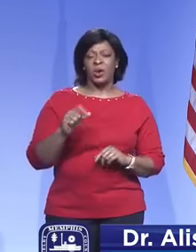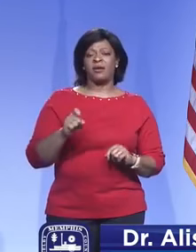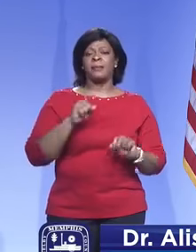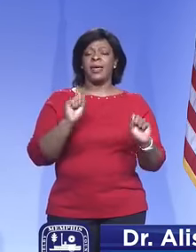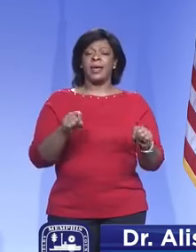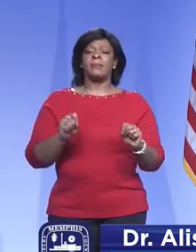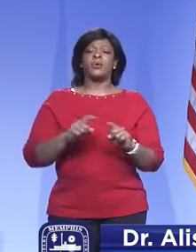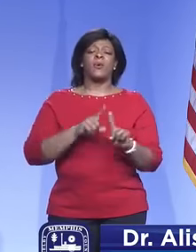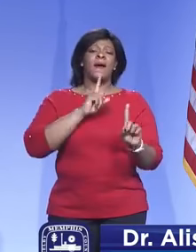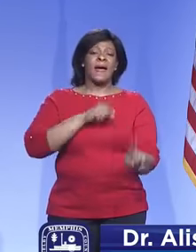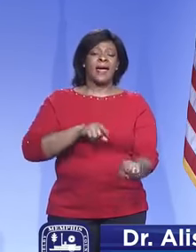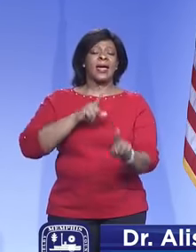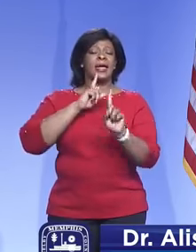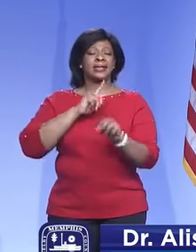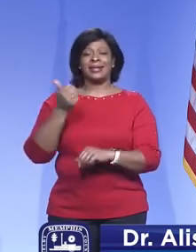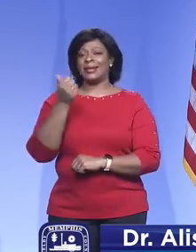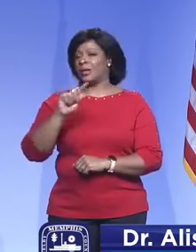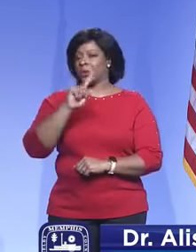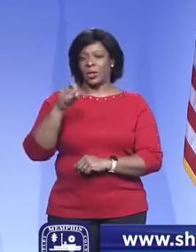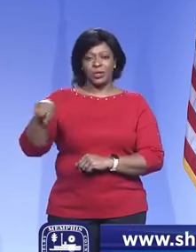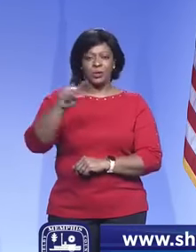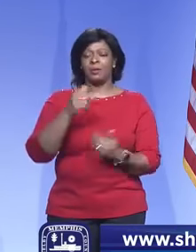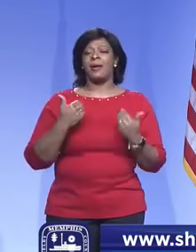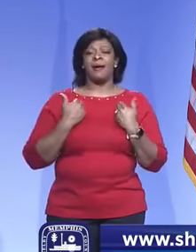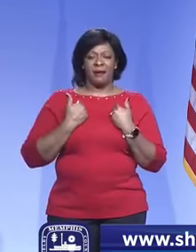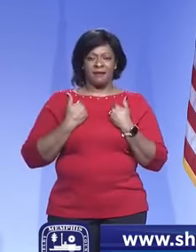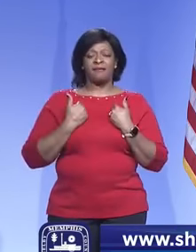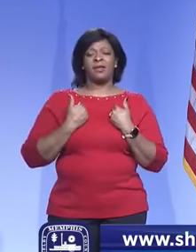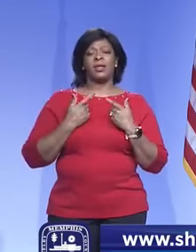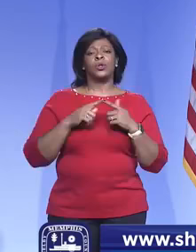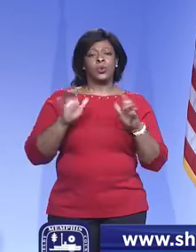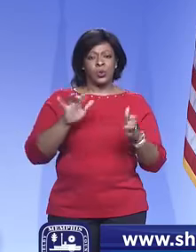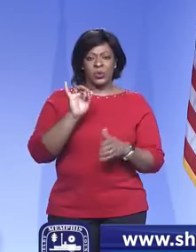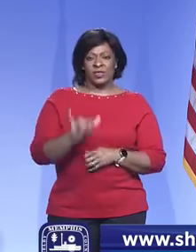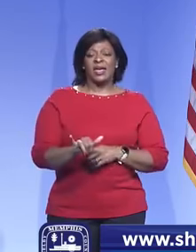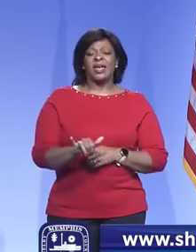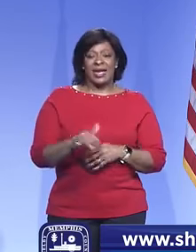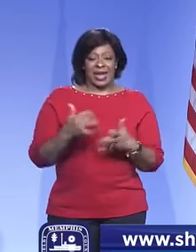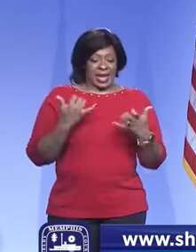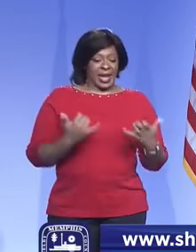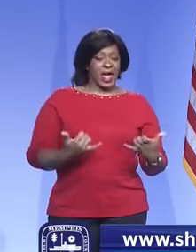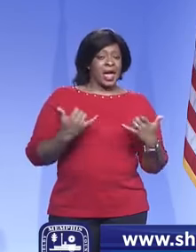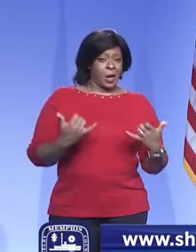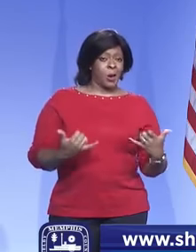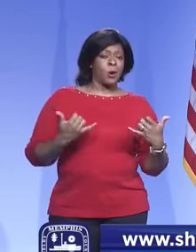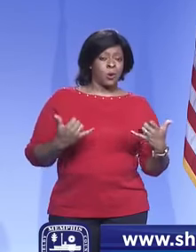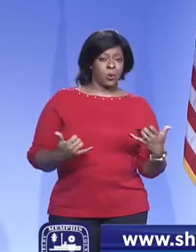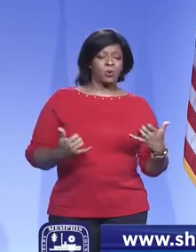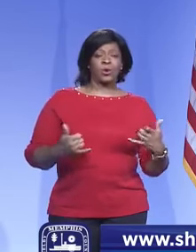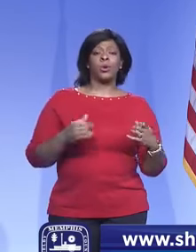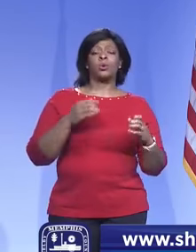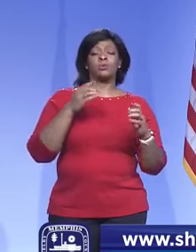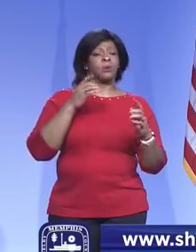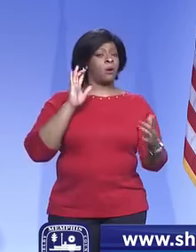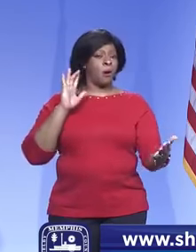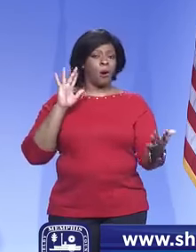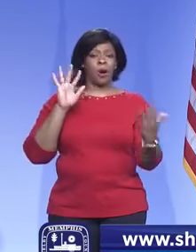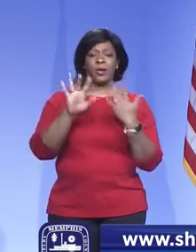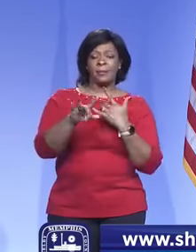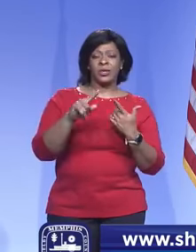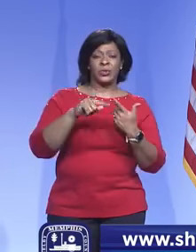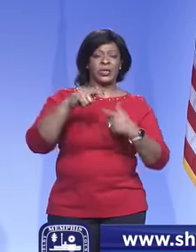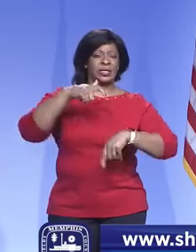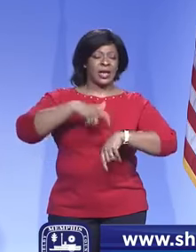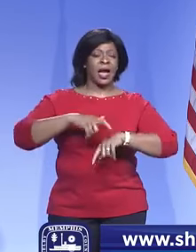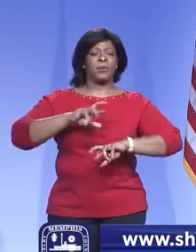able to answer questions that the community has, and to do that now really well until the time that